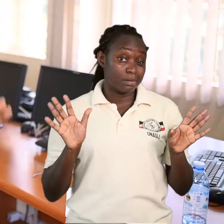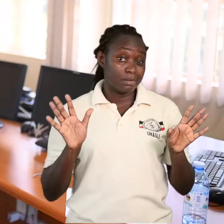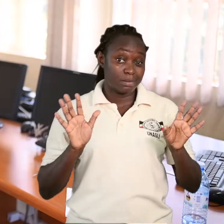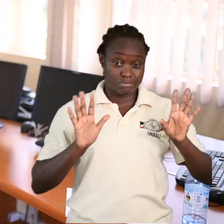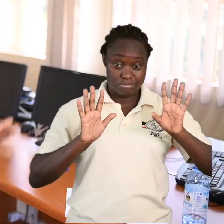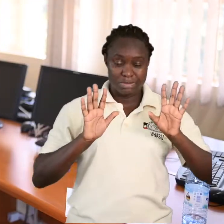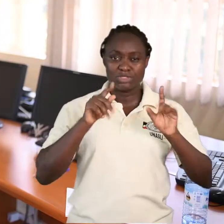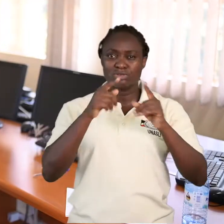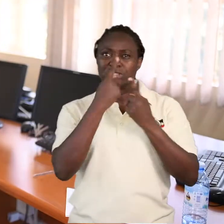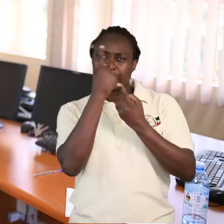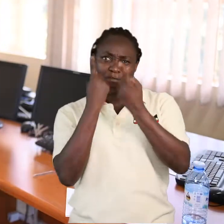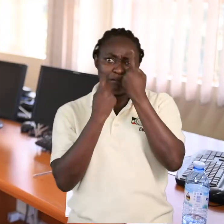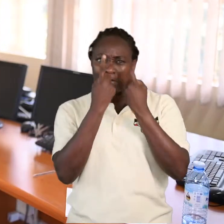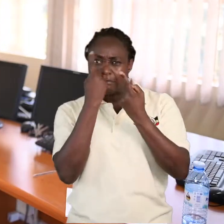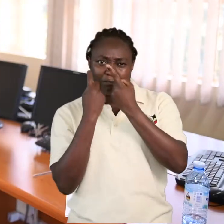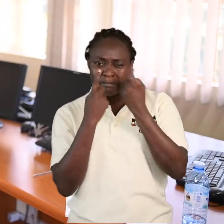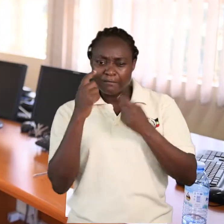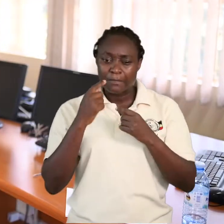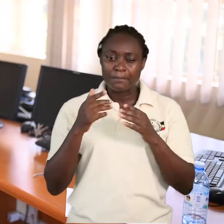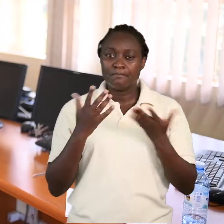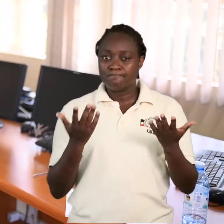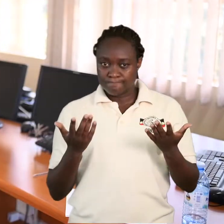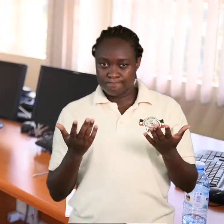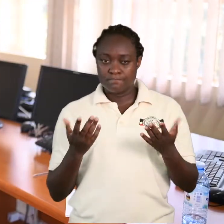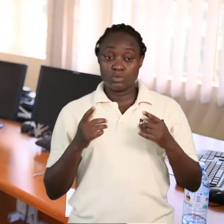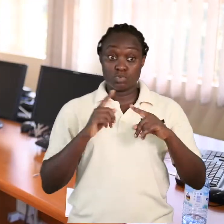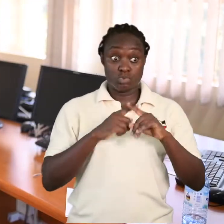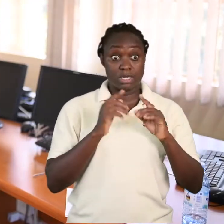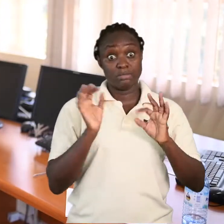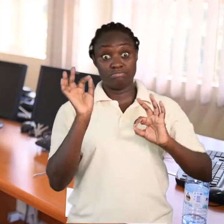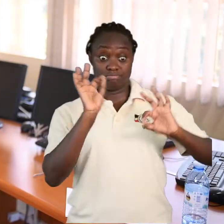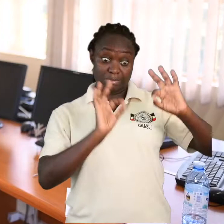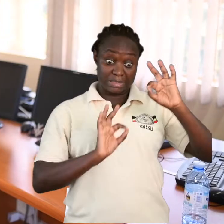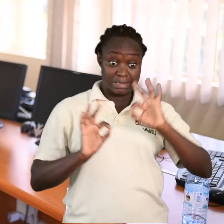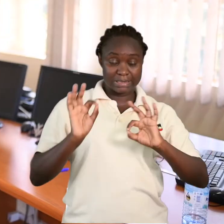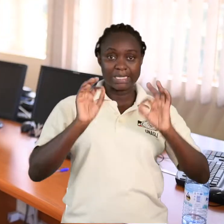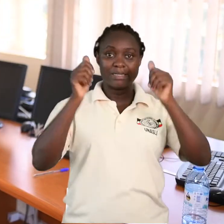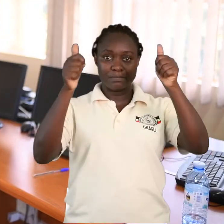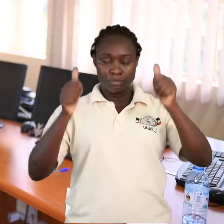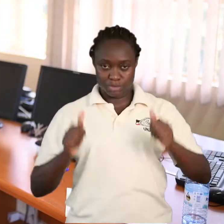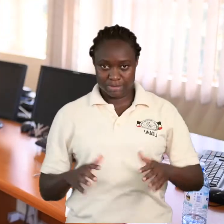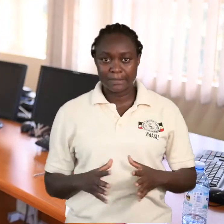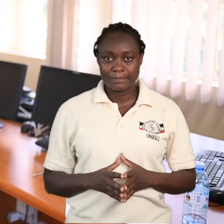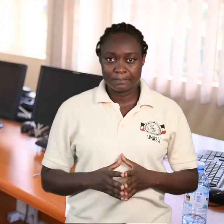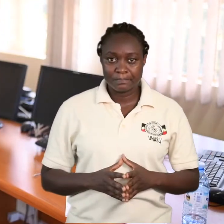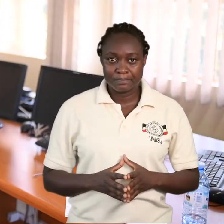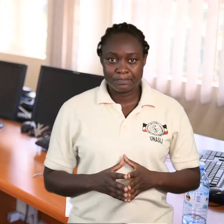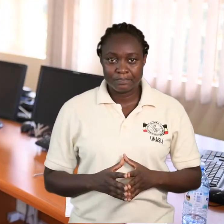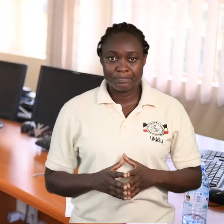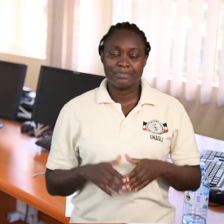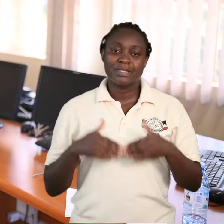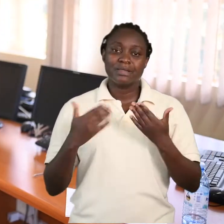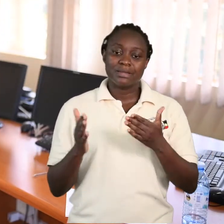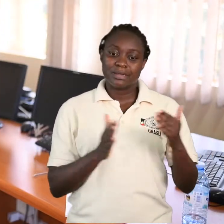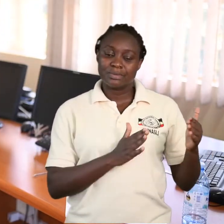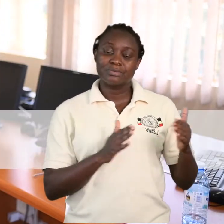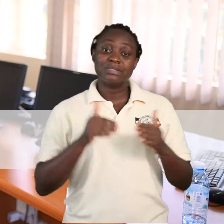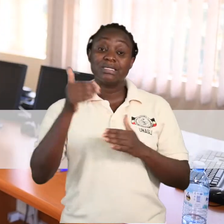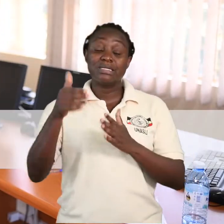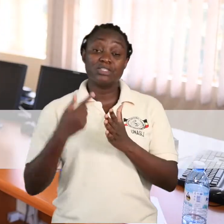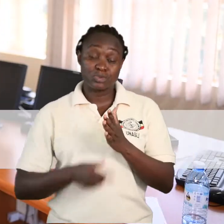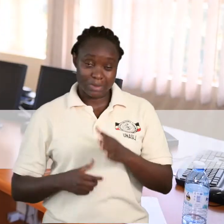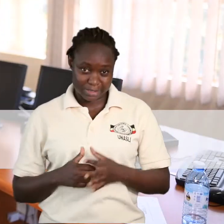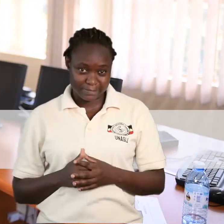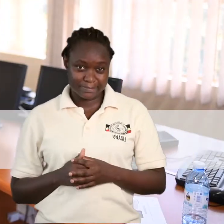are the questions you can ask when you are going to develop your poster. The next step,